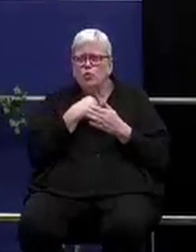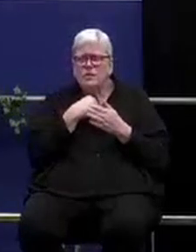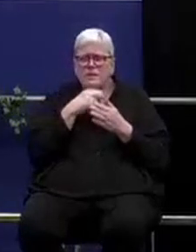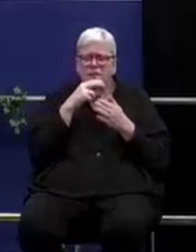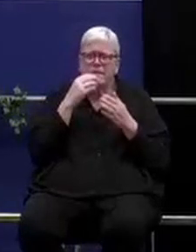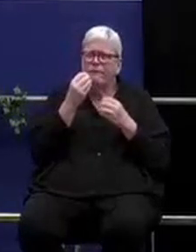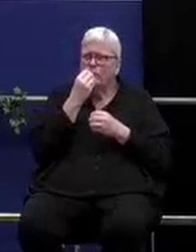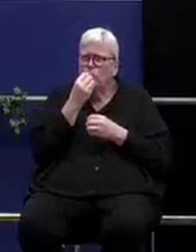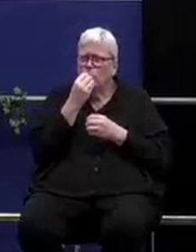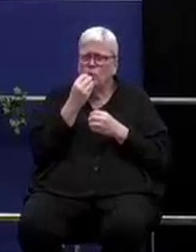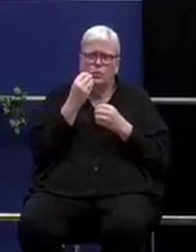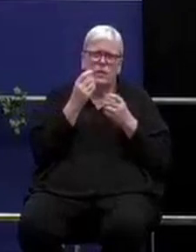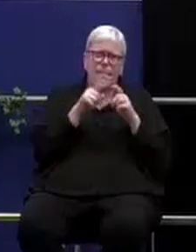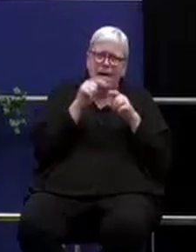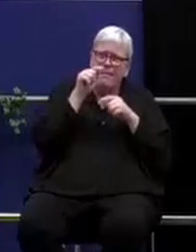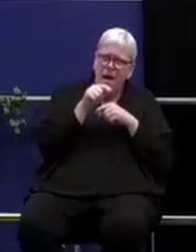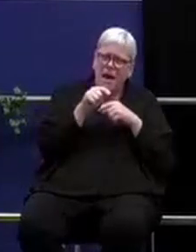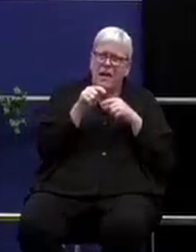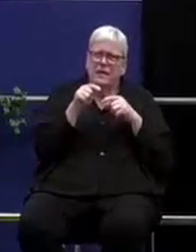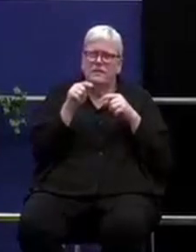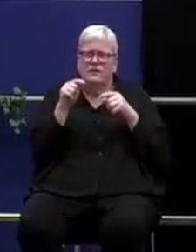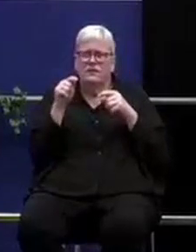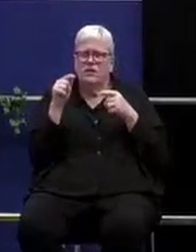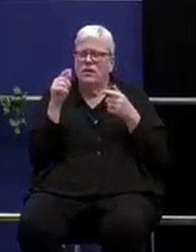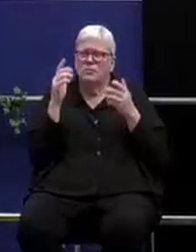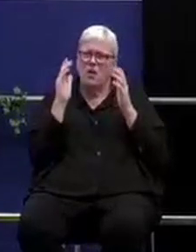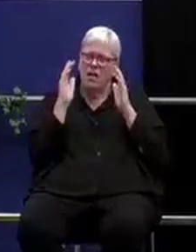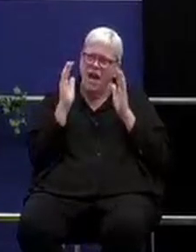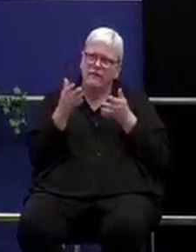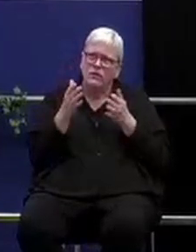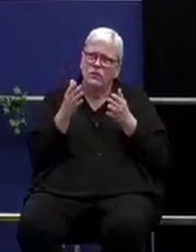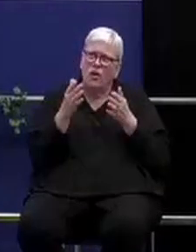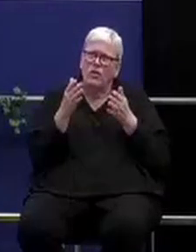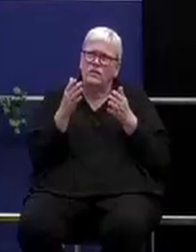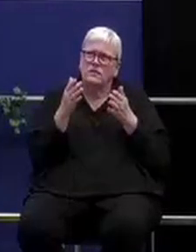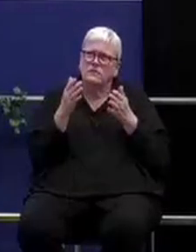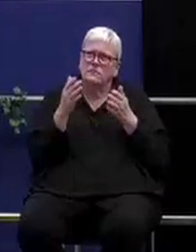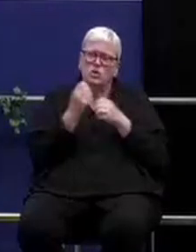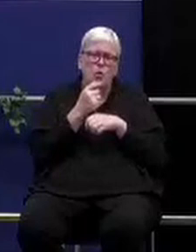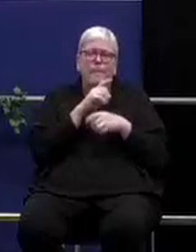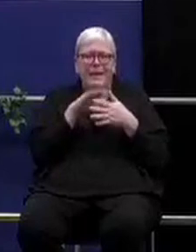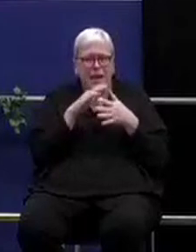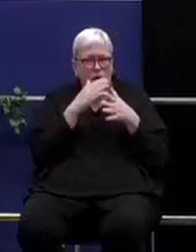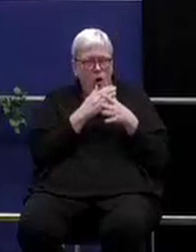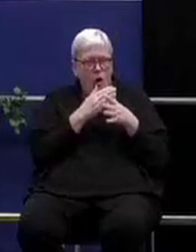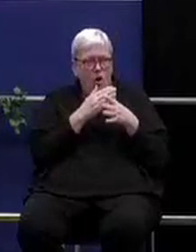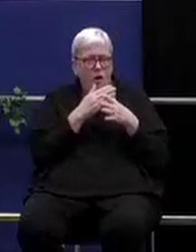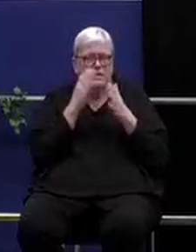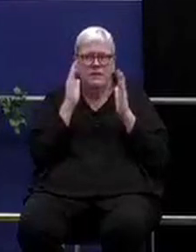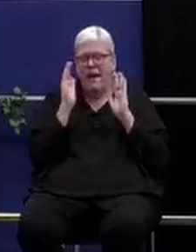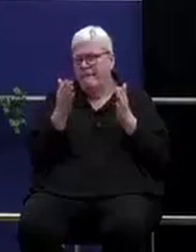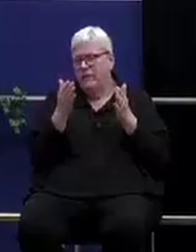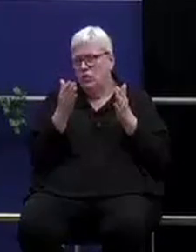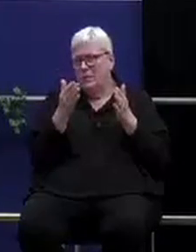catalyst, that vehicle for those sorts of things? Or was that necessitated by the fact that, you know, there had to be some way to